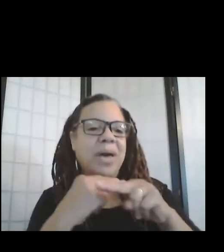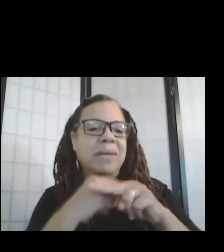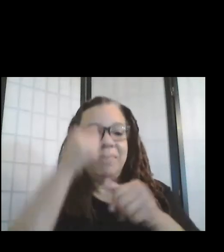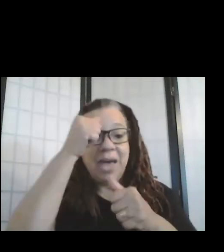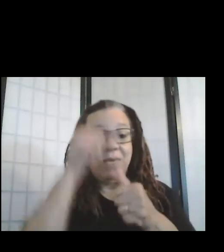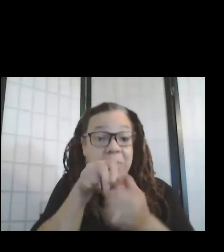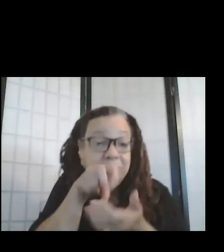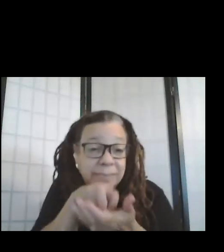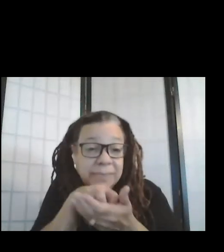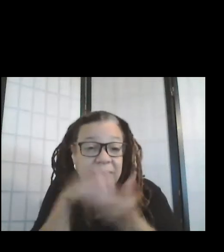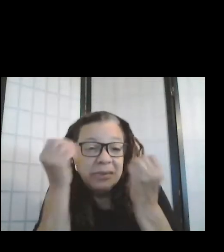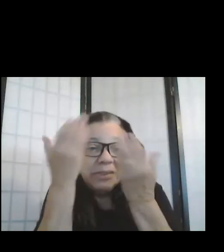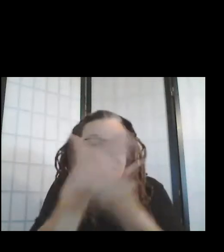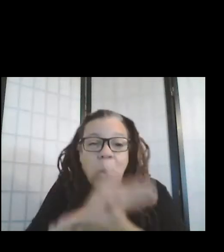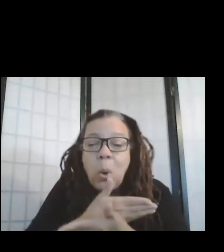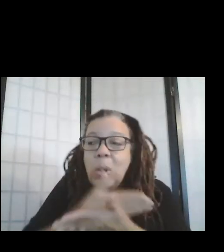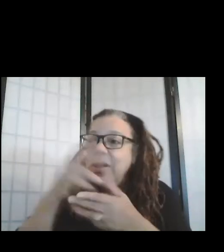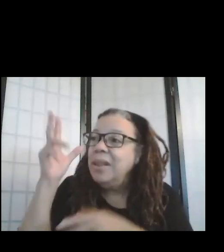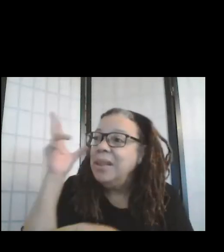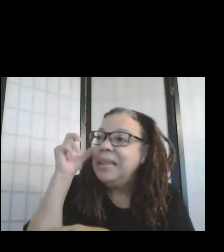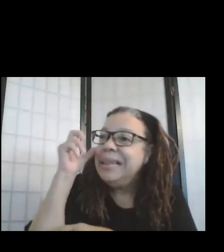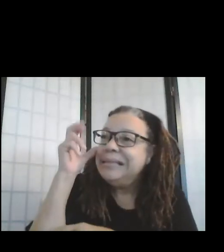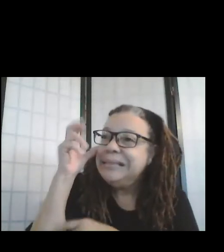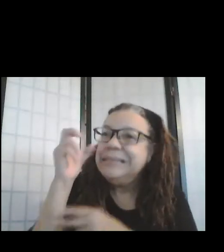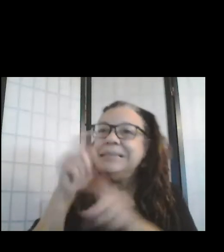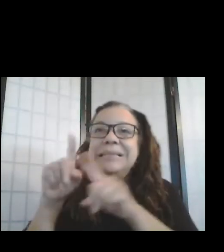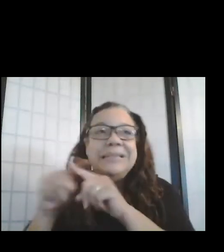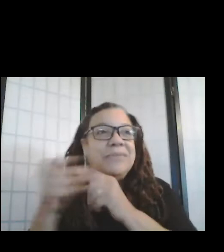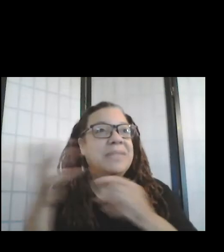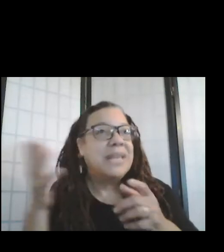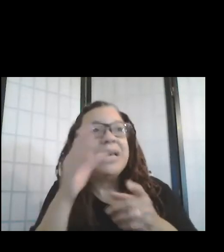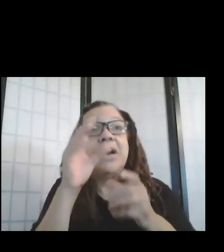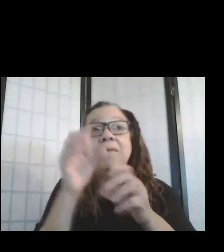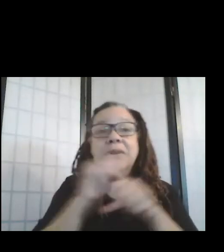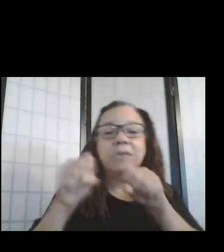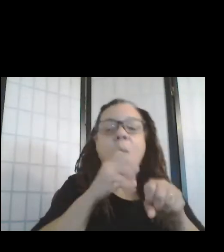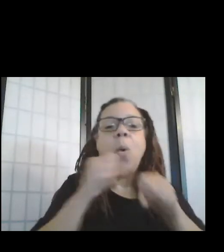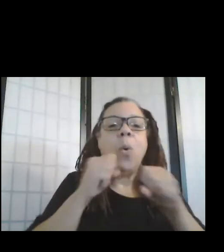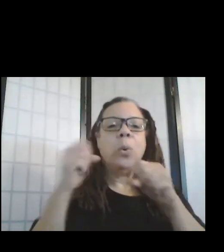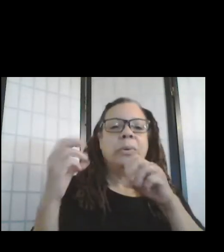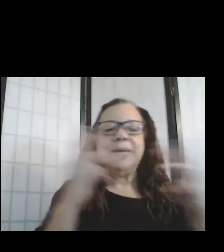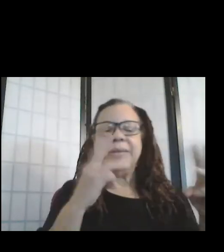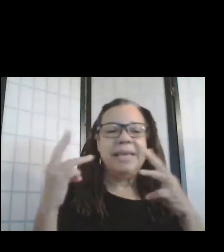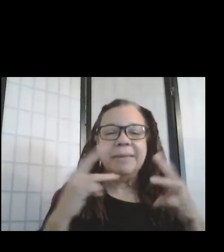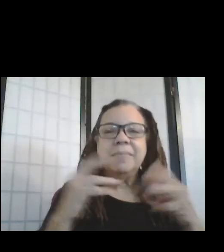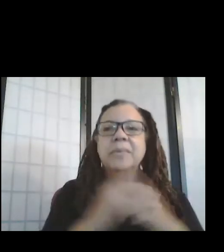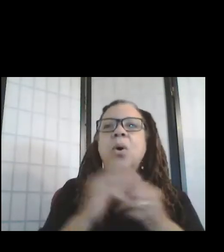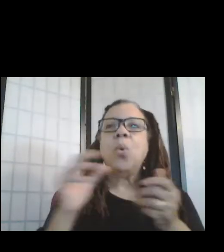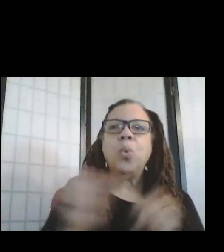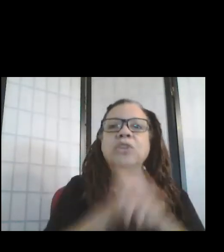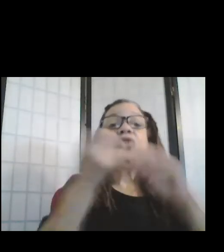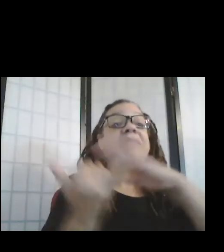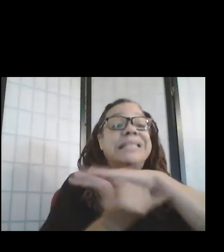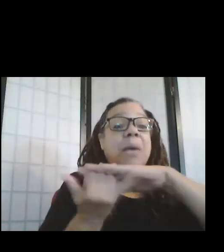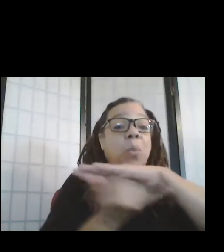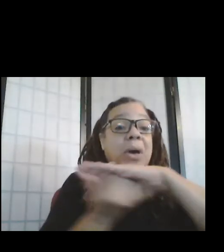crouching in darkness, listening to the clank and hiss of steam radiators, the whoosh of subway trains